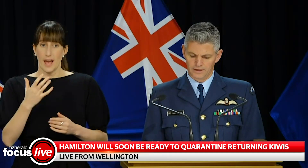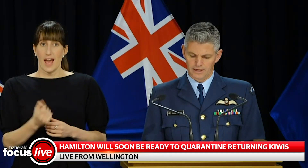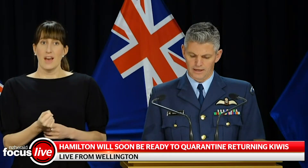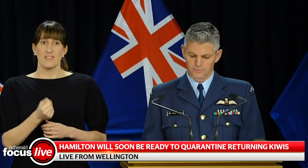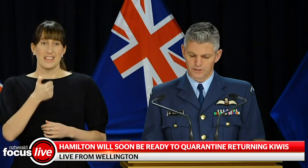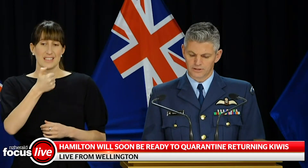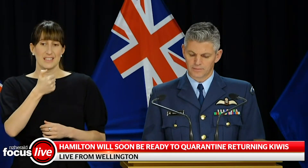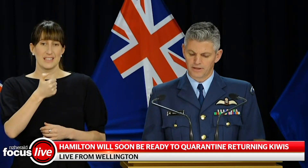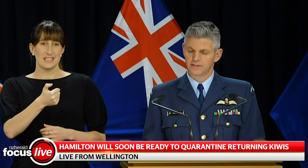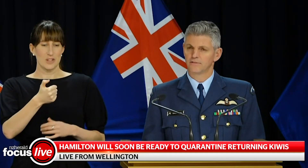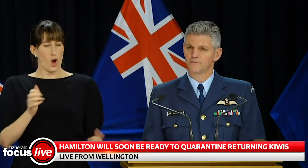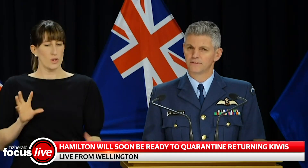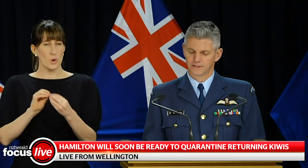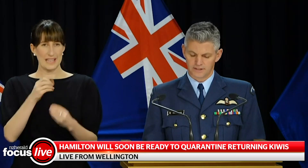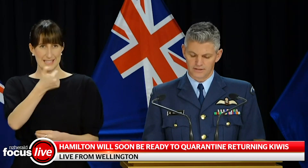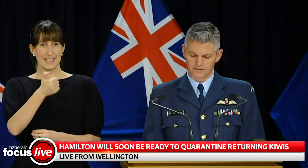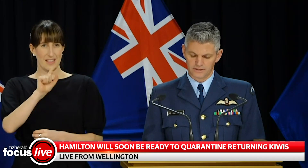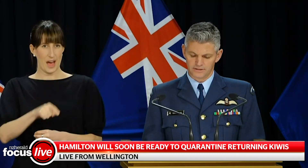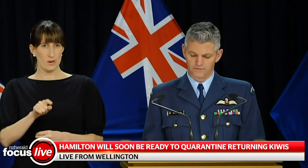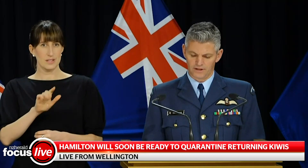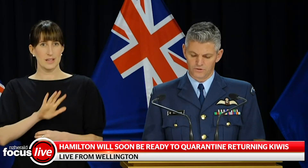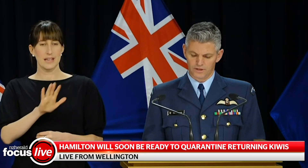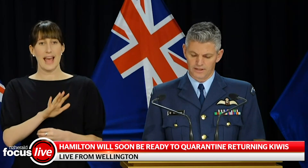6,481 and projected capacity of